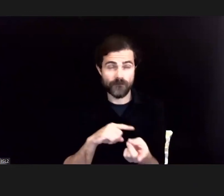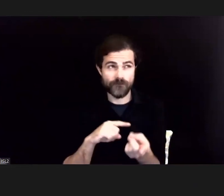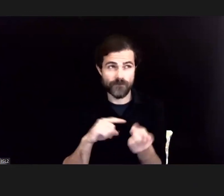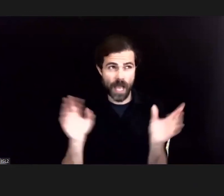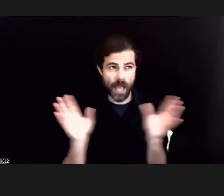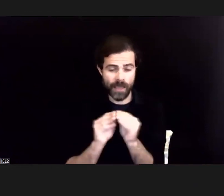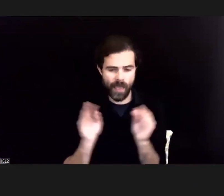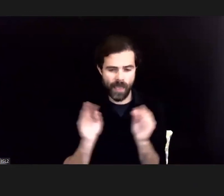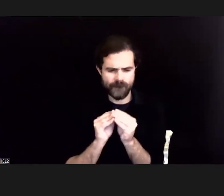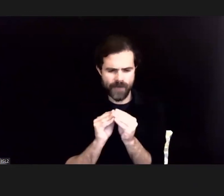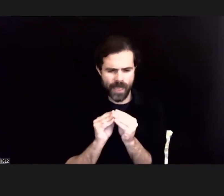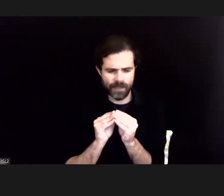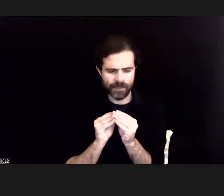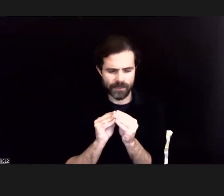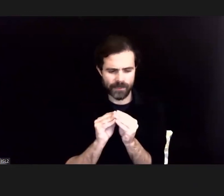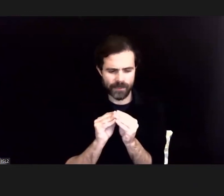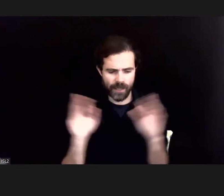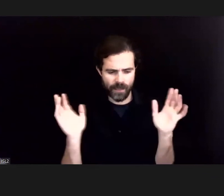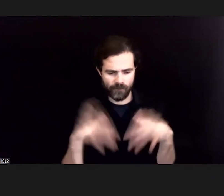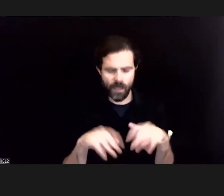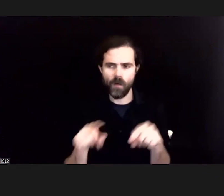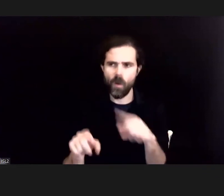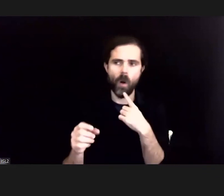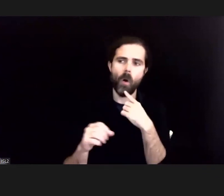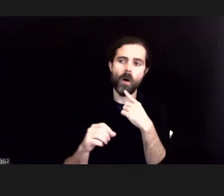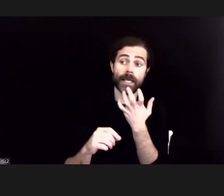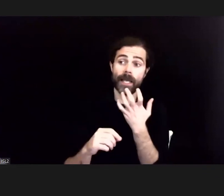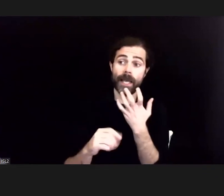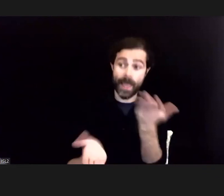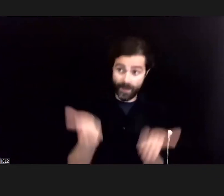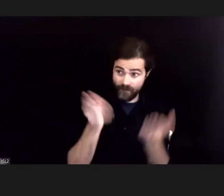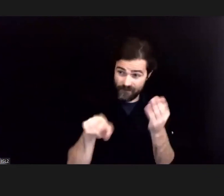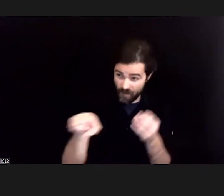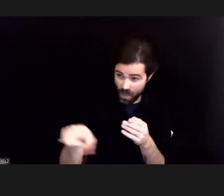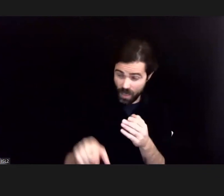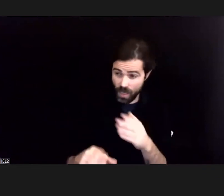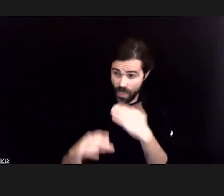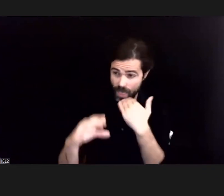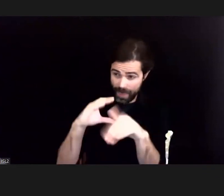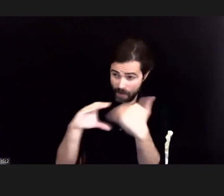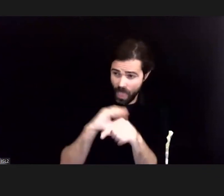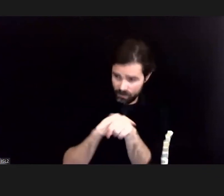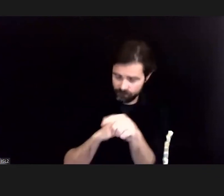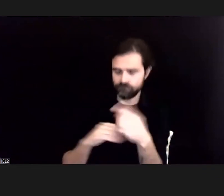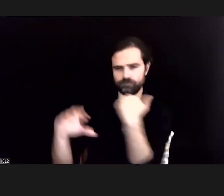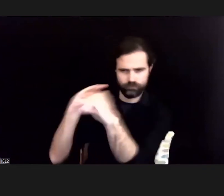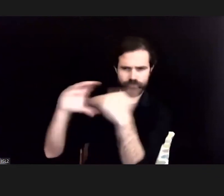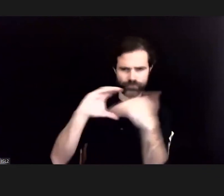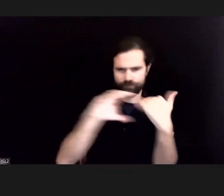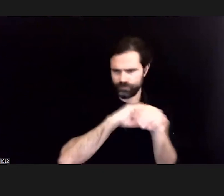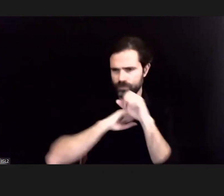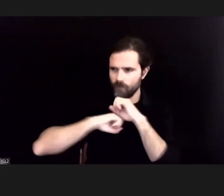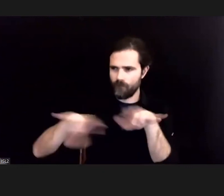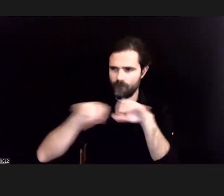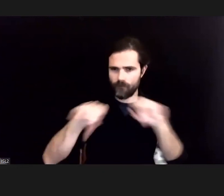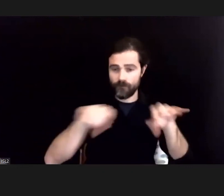you of all activities we are planning from Accessibility. And this is all